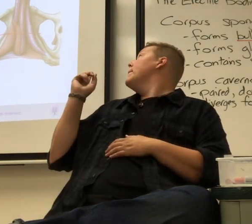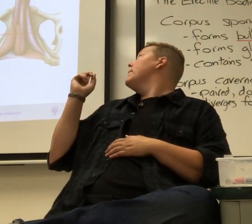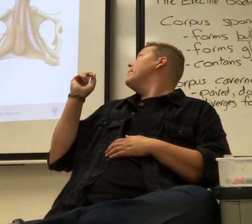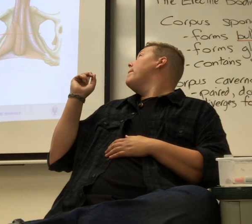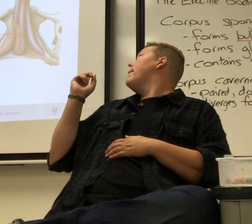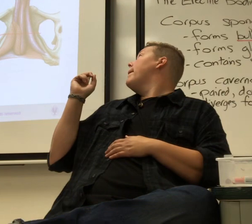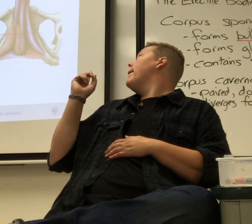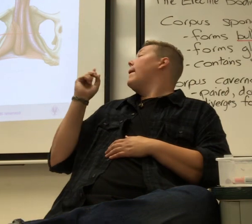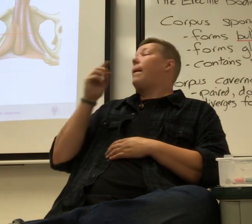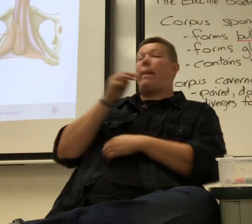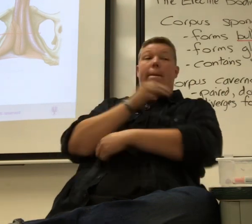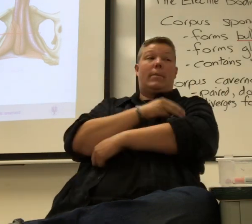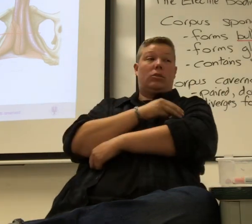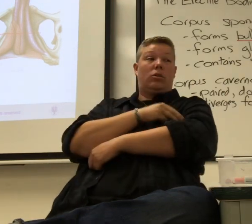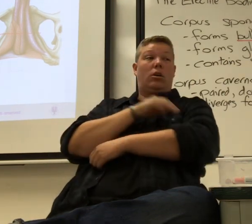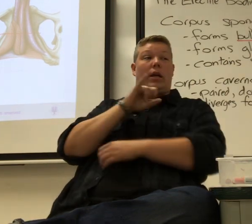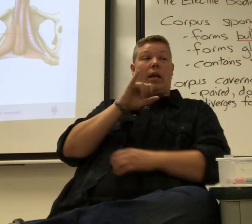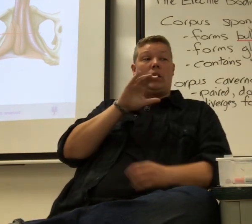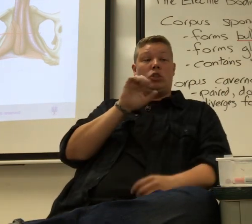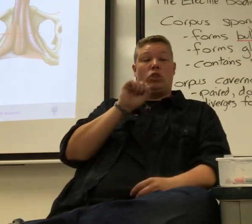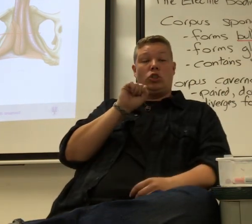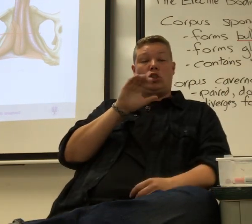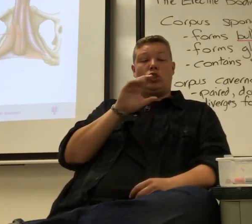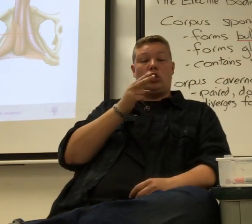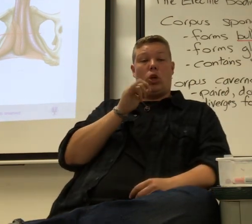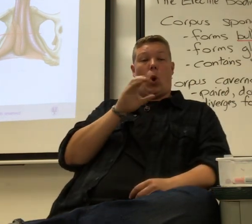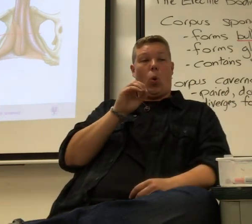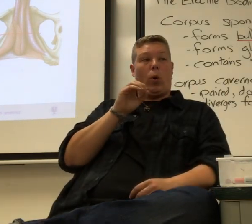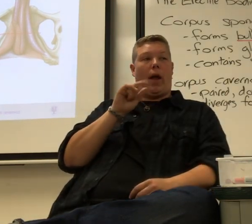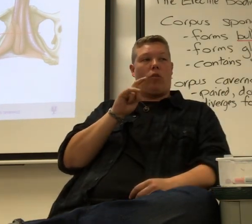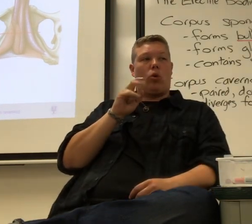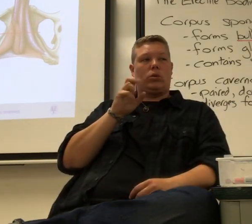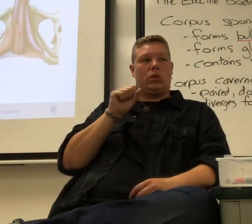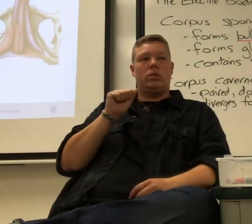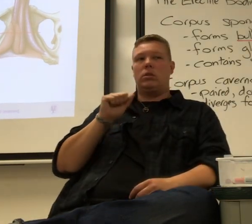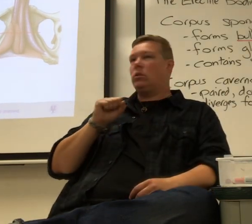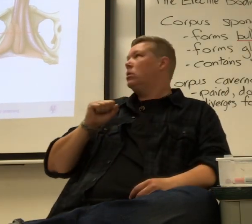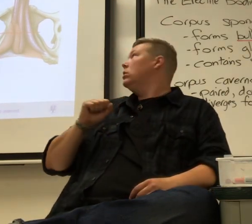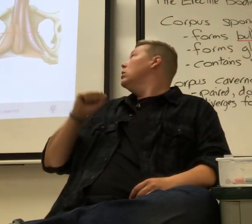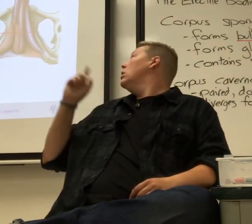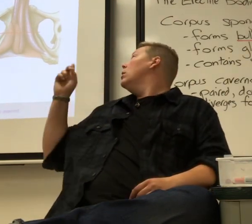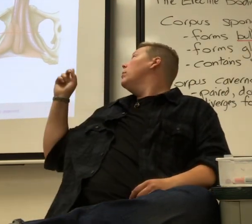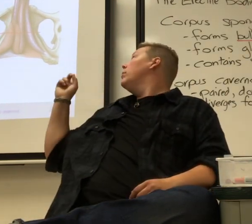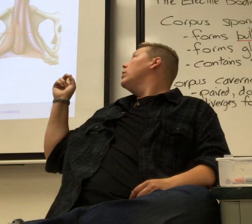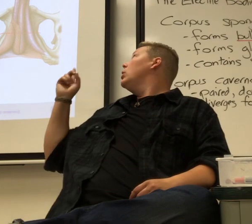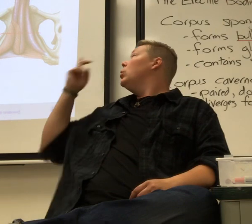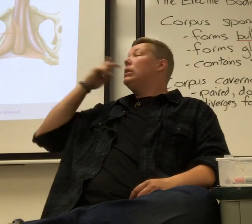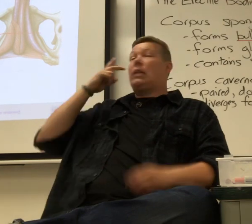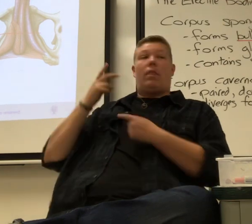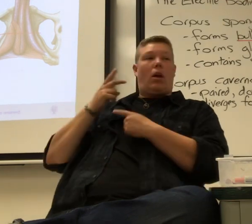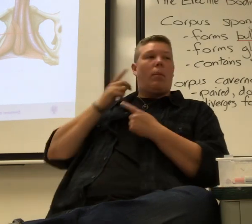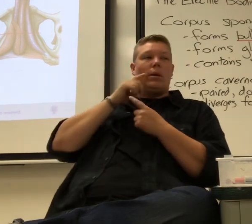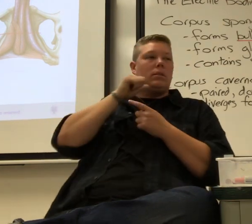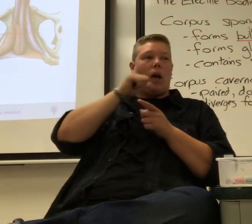muscle, ischiocavernosus, bulbul spongiosus, it's pictured here but not here, right? Because you don't have it in the